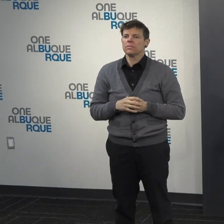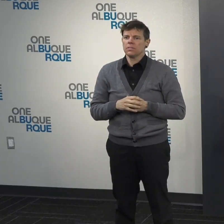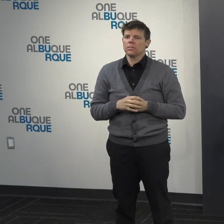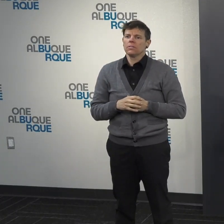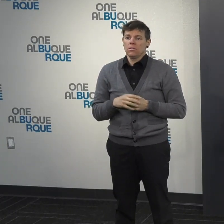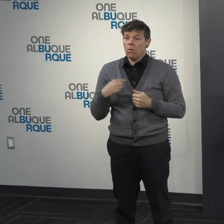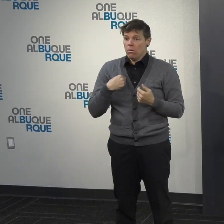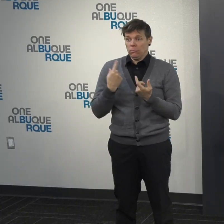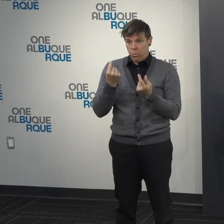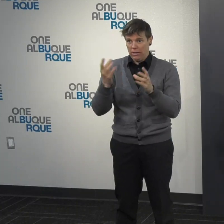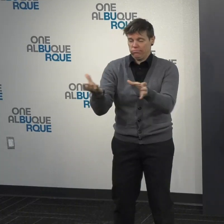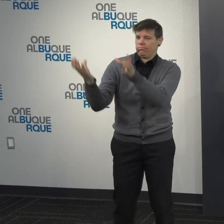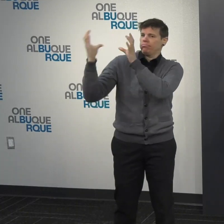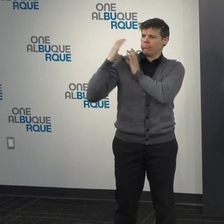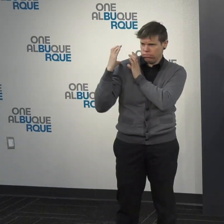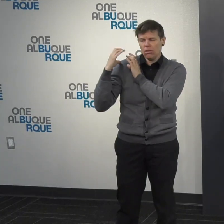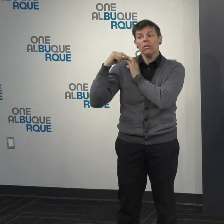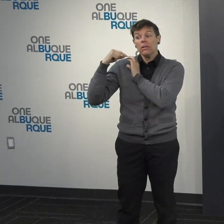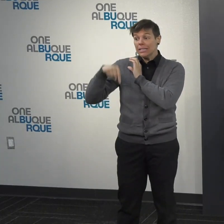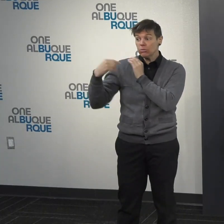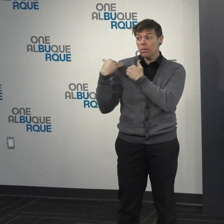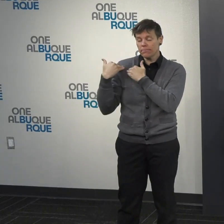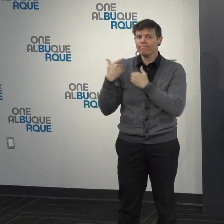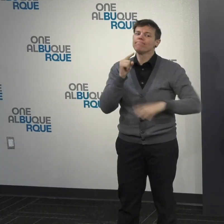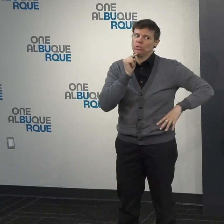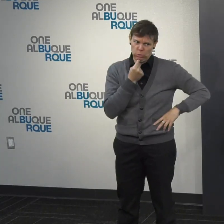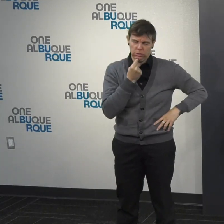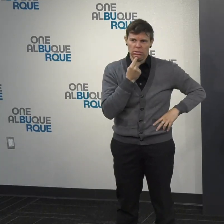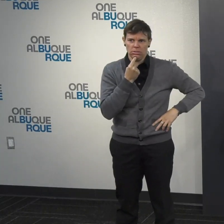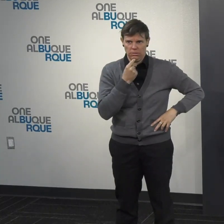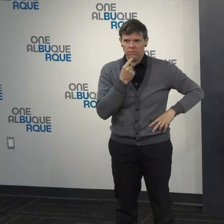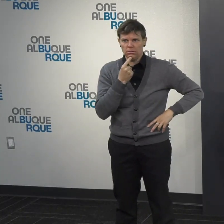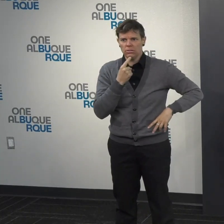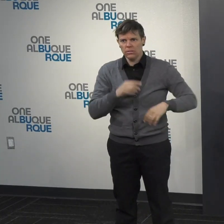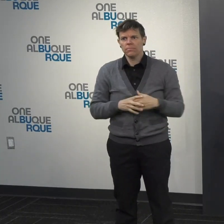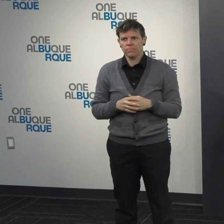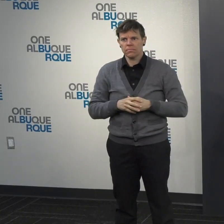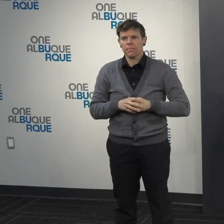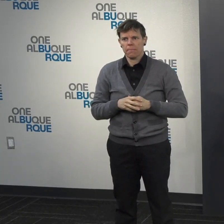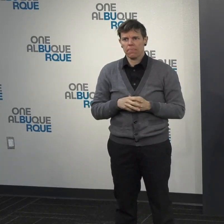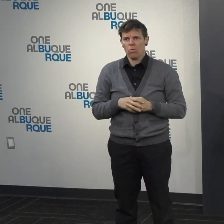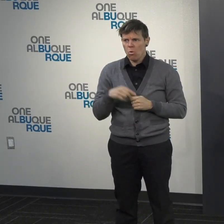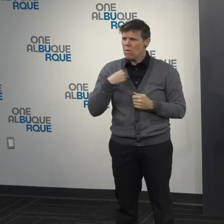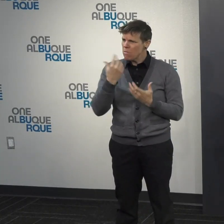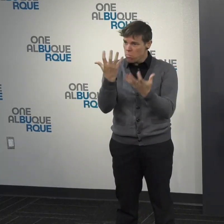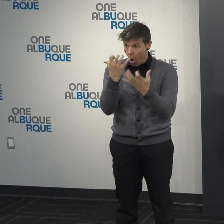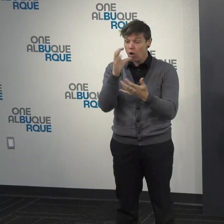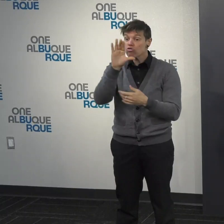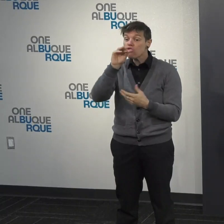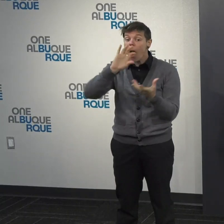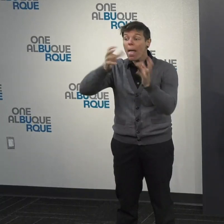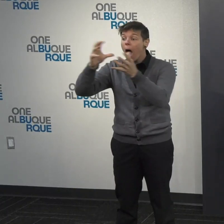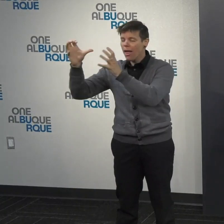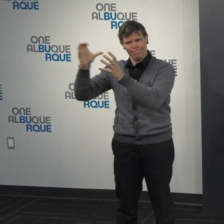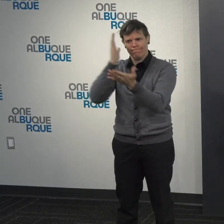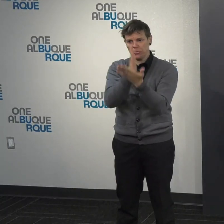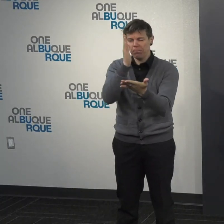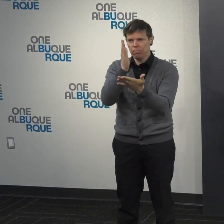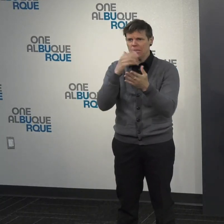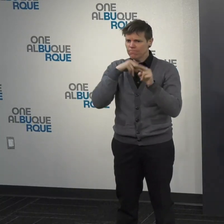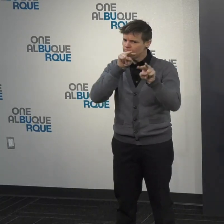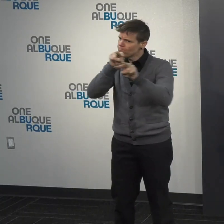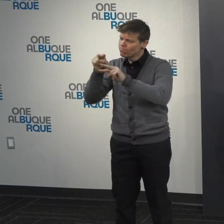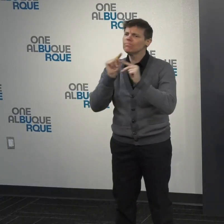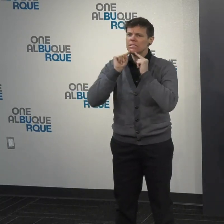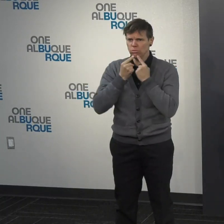our priority is fighting crime in the Duke City. Now, complaints, as a reminder from folks that are taken from 242 cops,